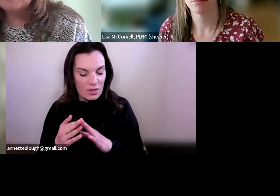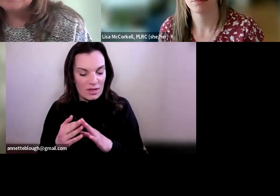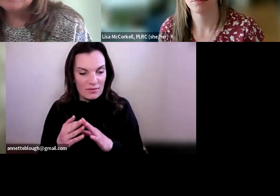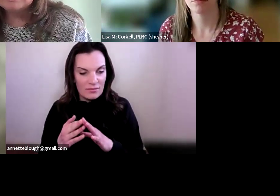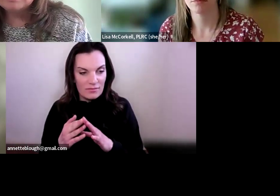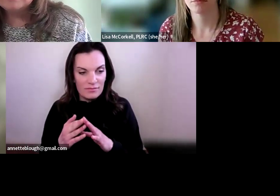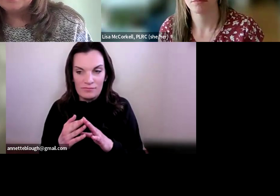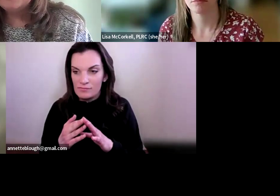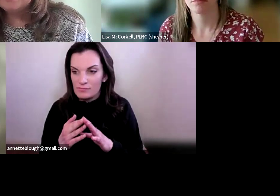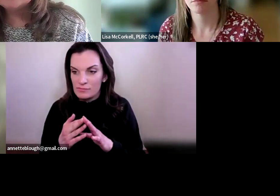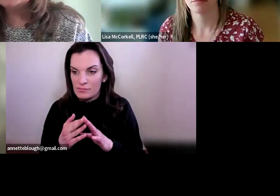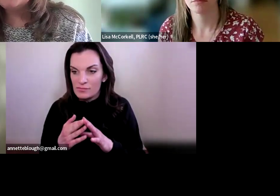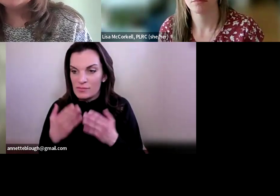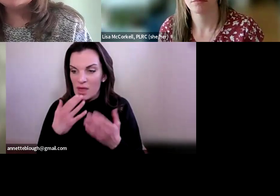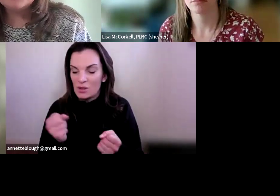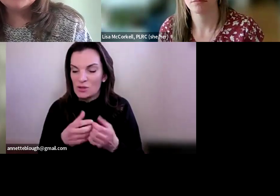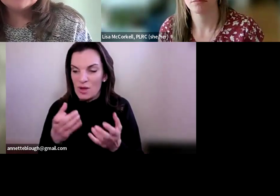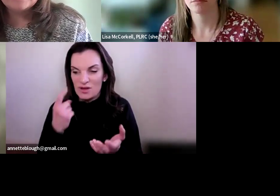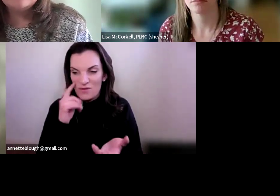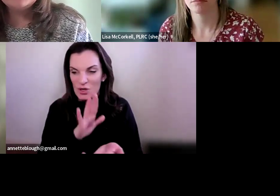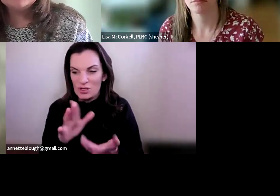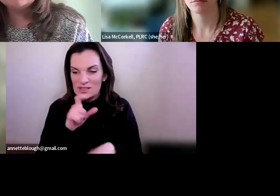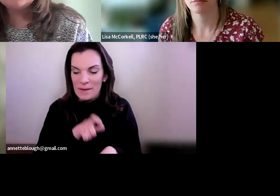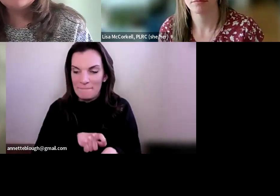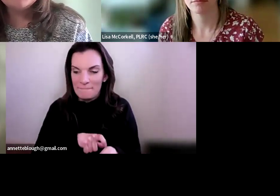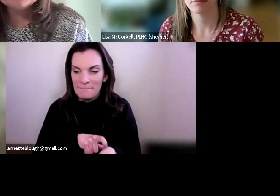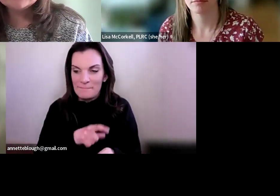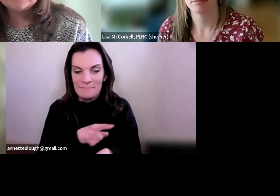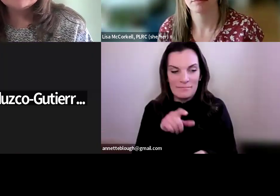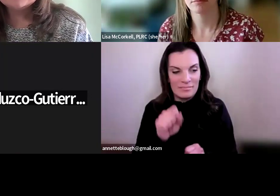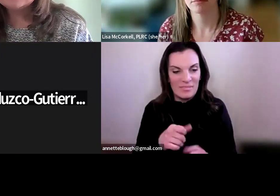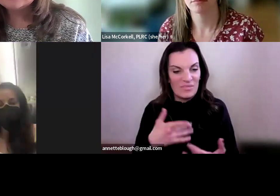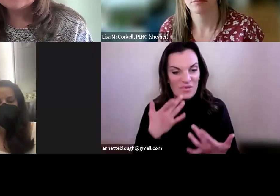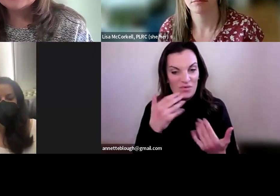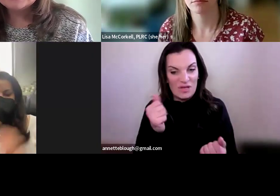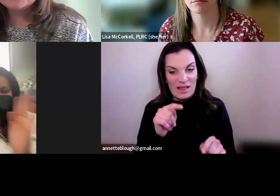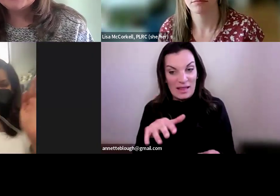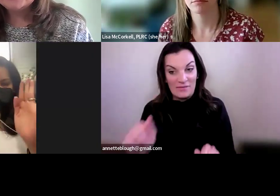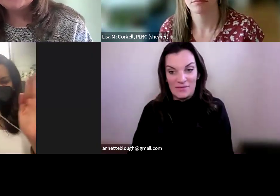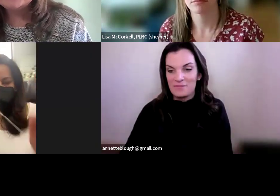Thank you again so much for your time, and you can feel free to leave.